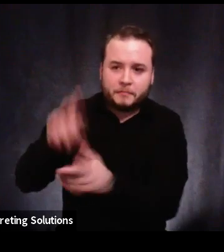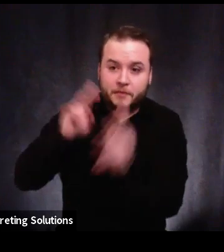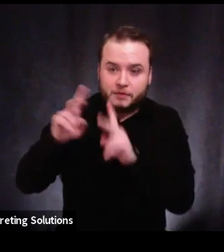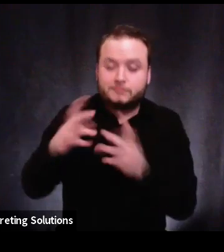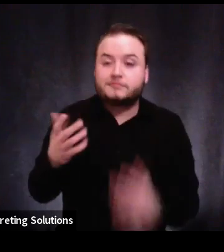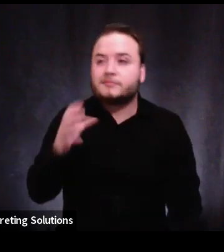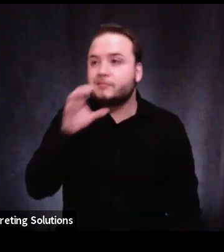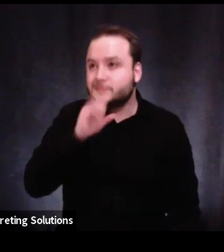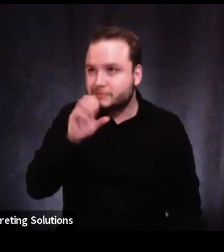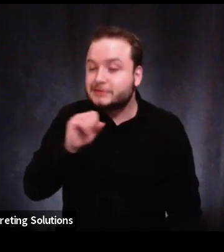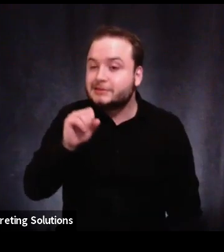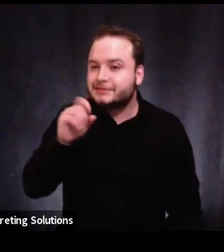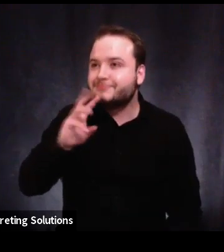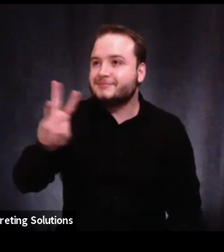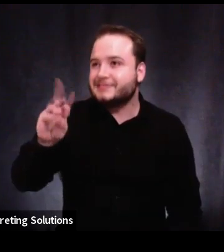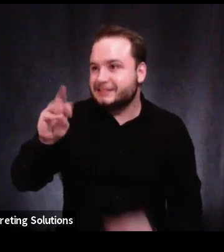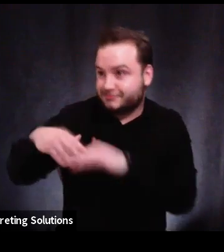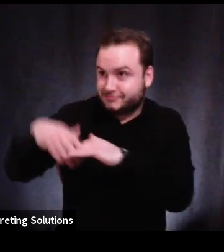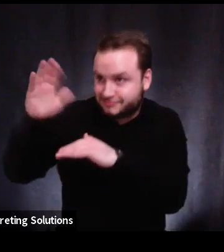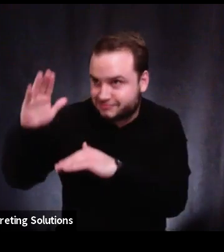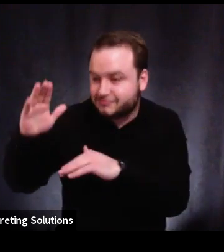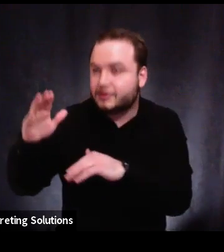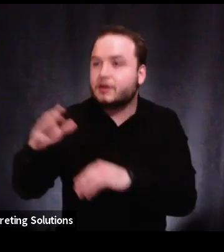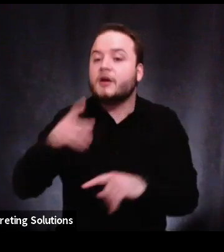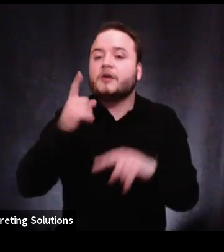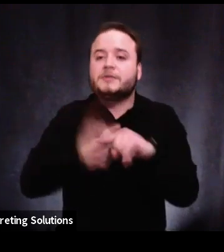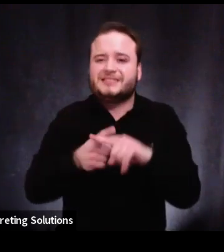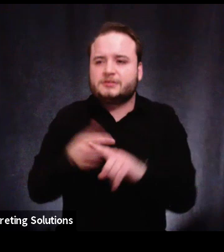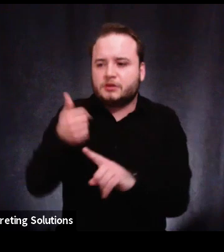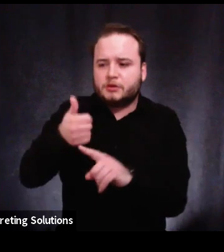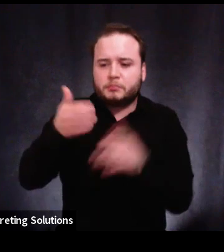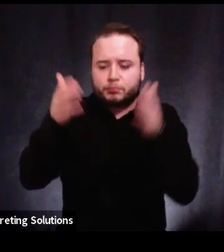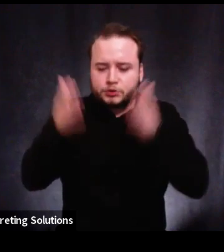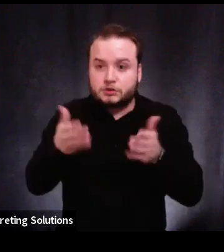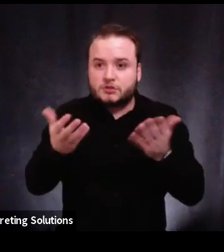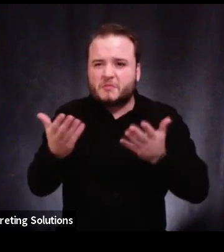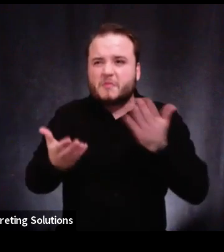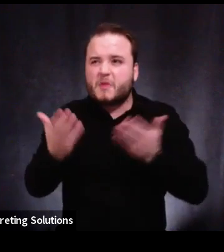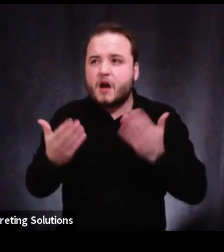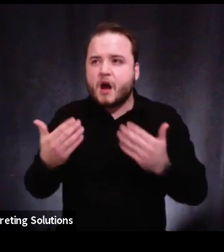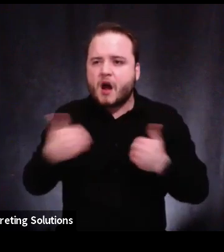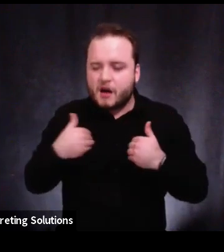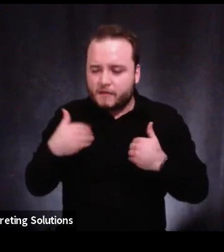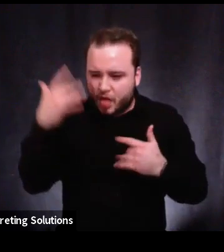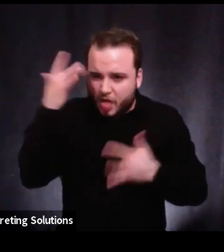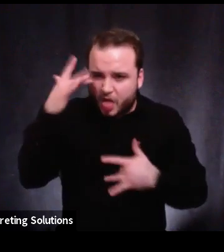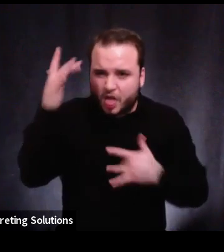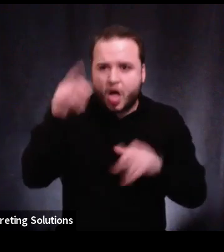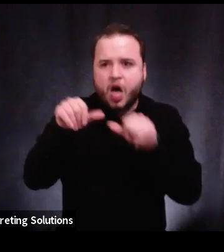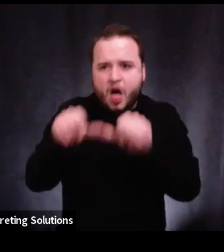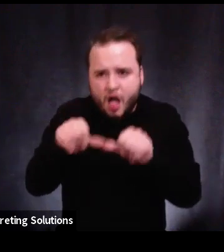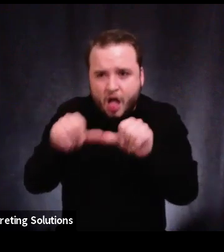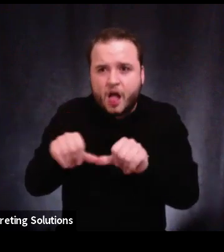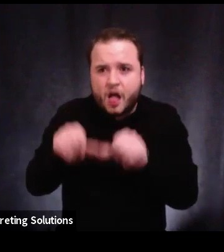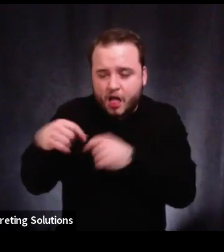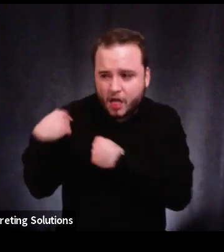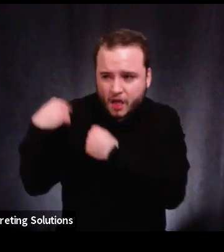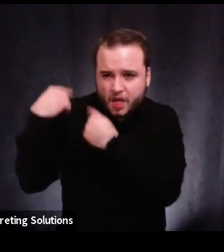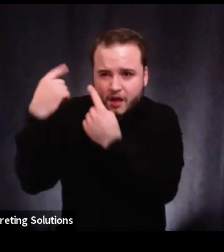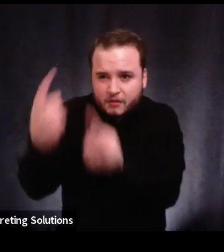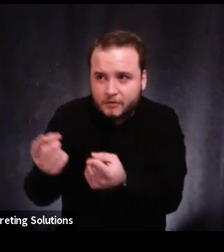know about underlying chronic health conditions, specifically the incidence of those conditions in Minnesota, which makes